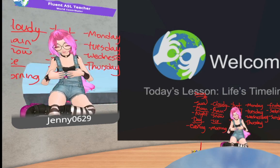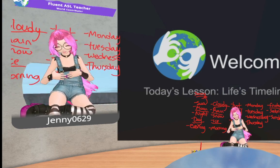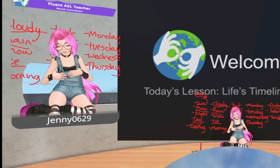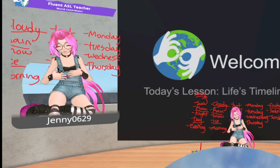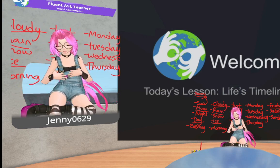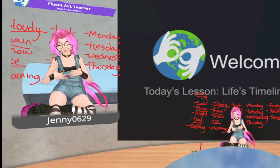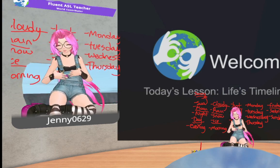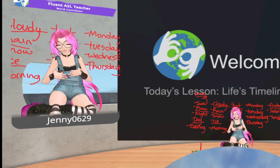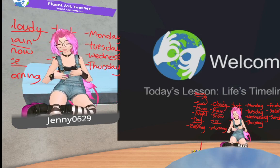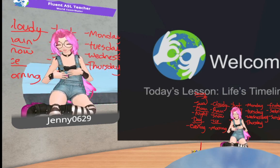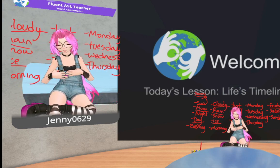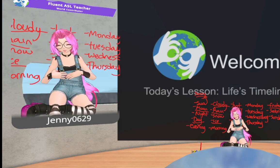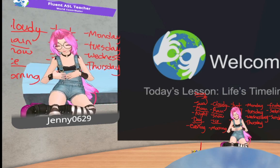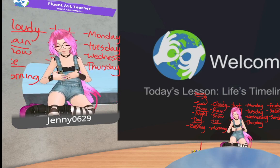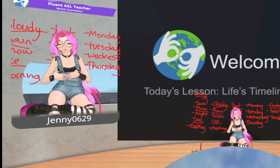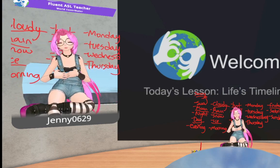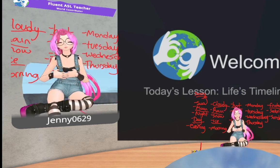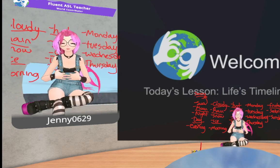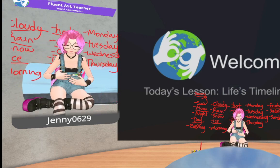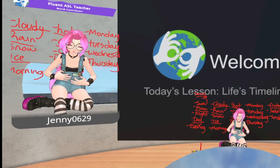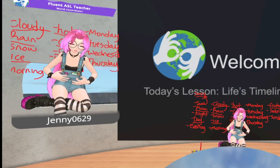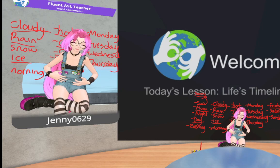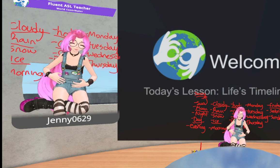poor choice of number example.